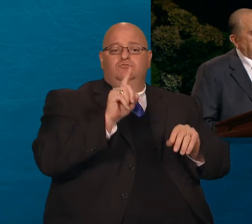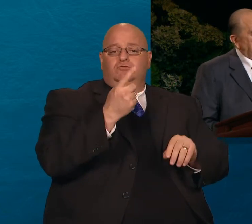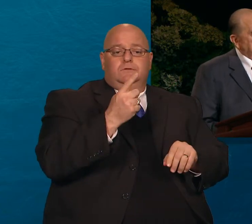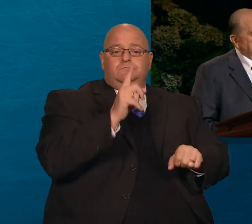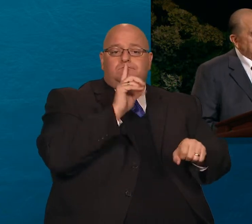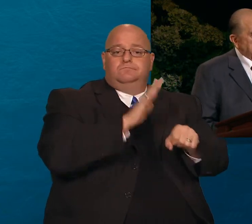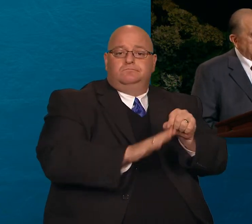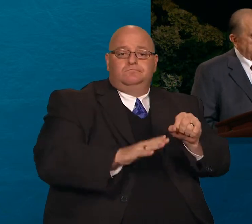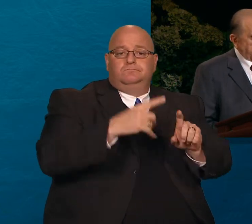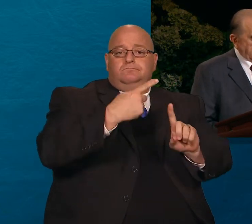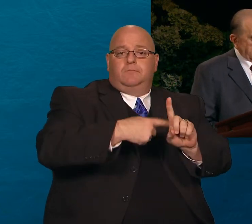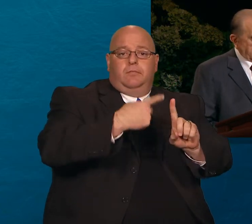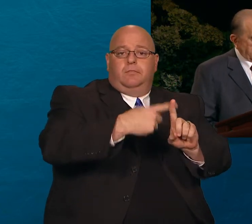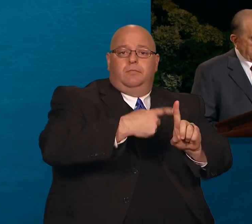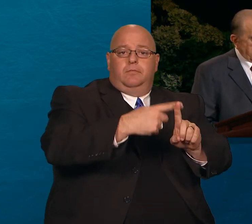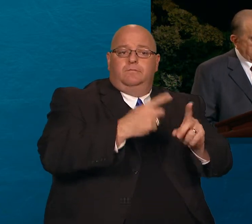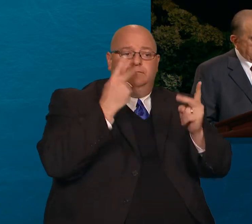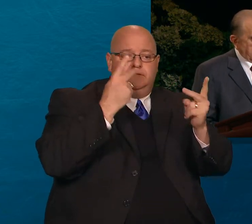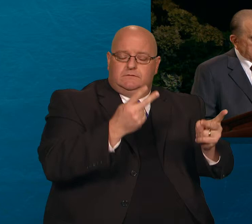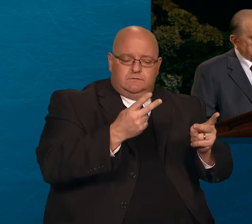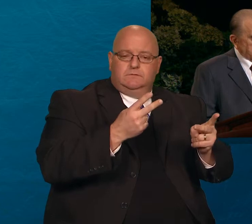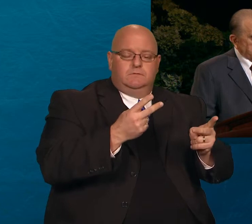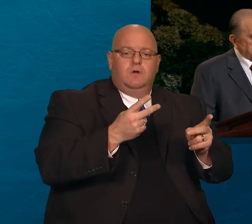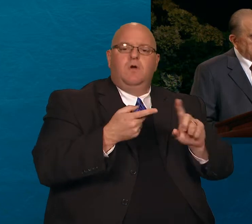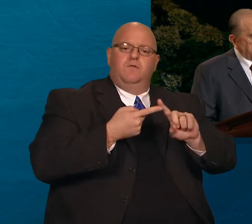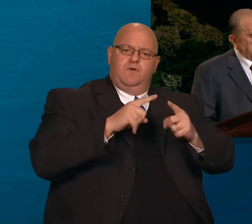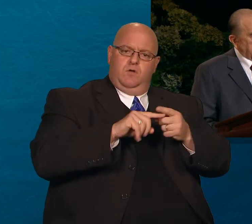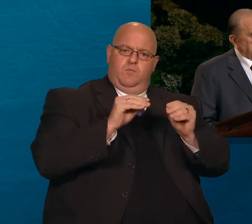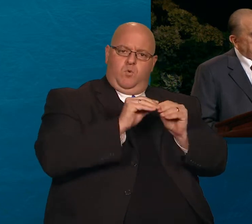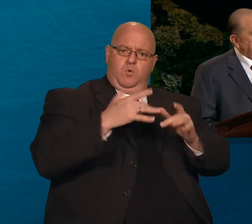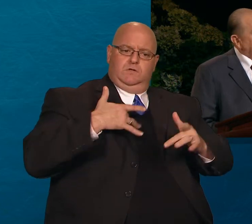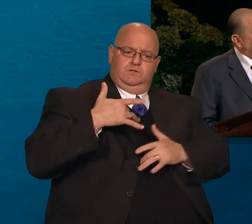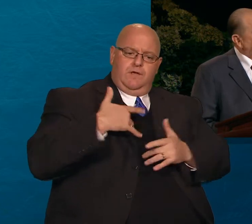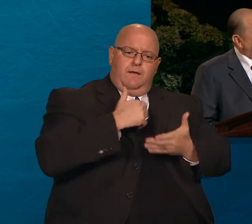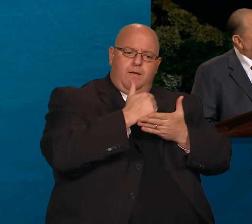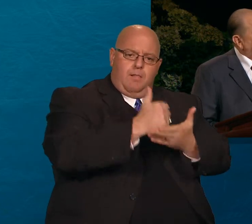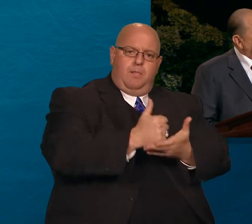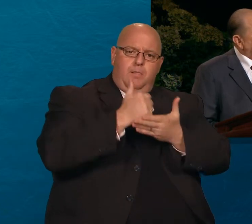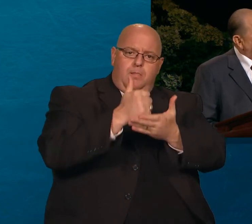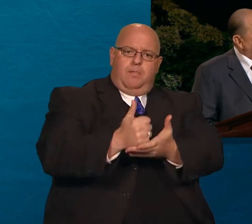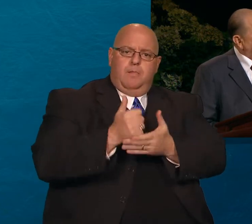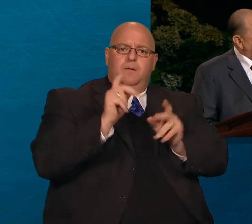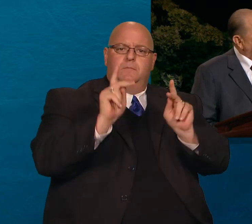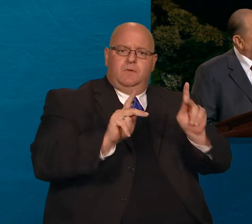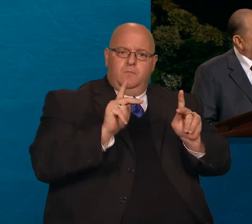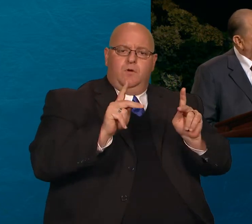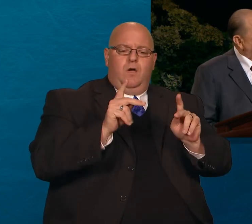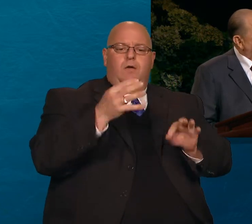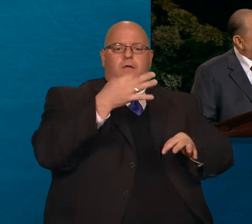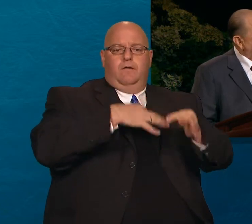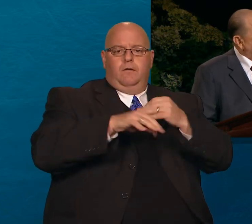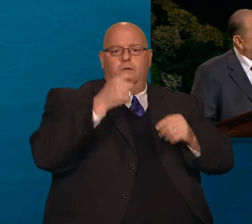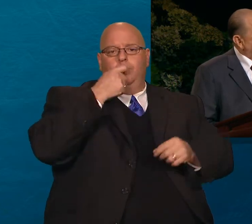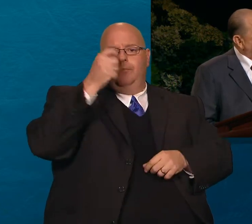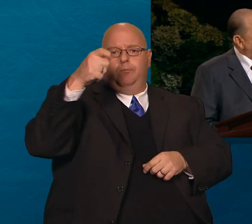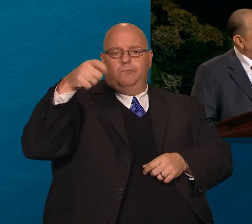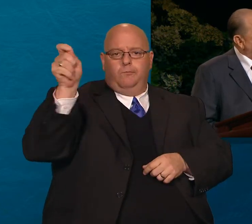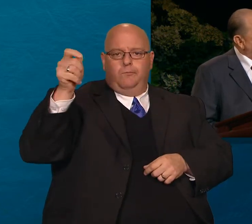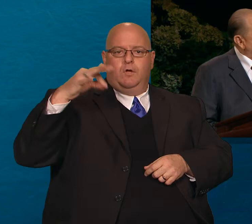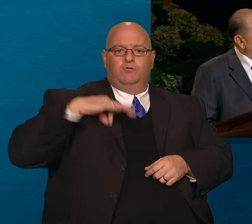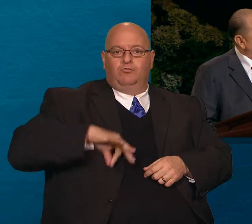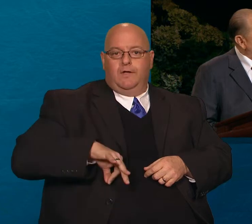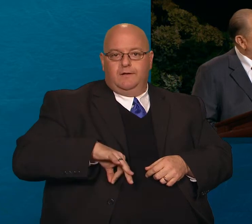month. A friend is more concerned about helping people than getting credit. A